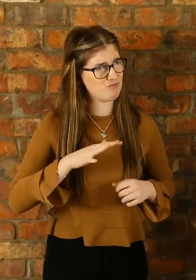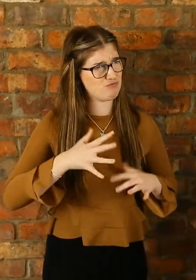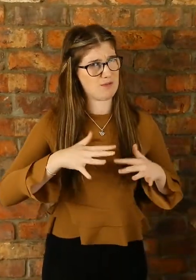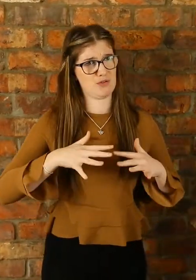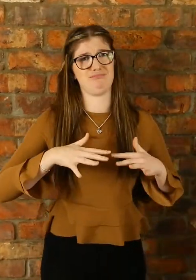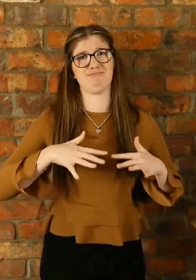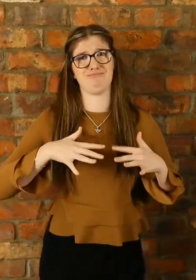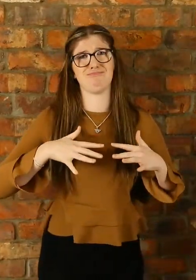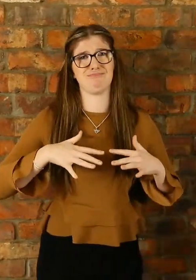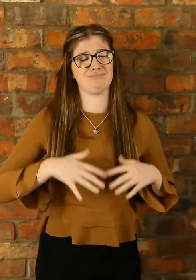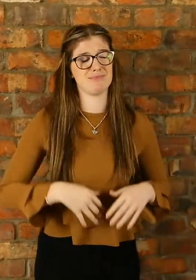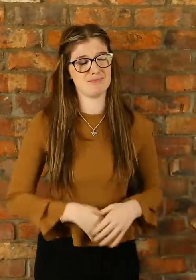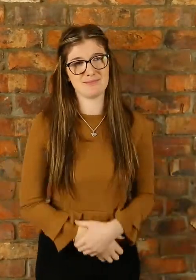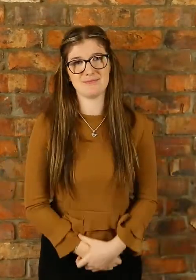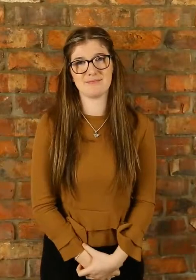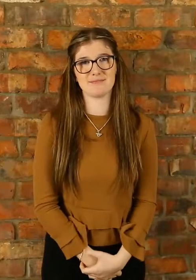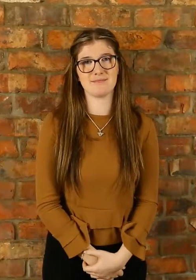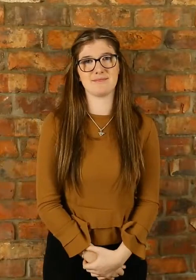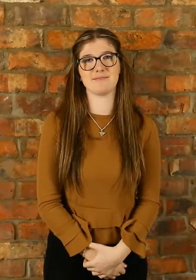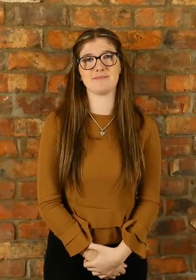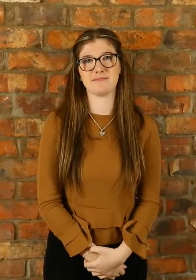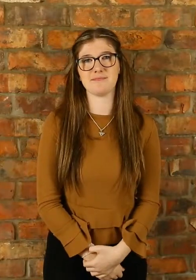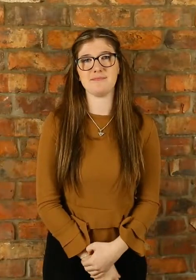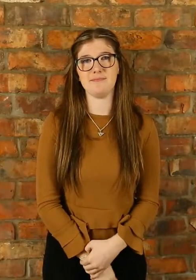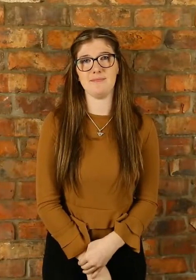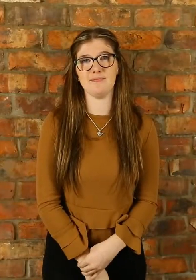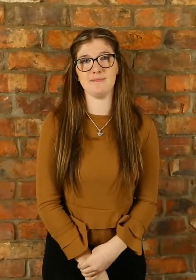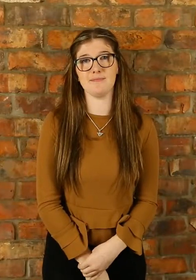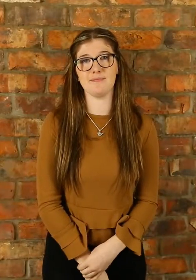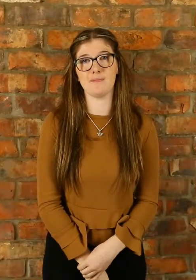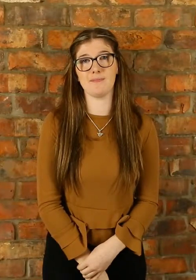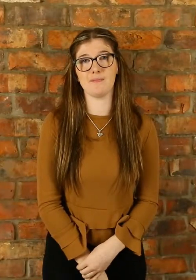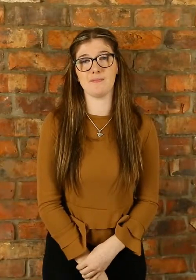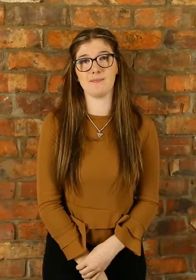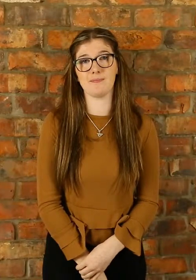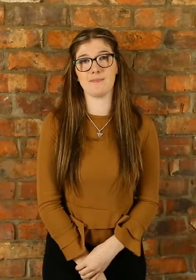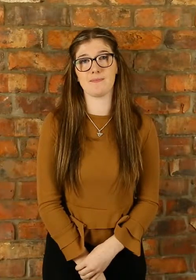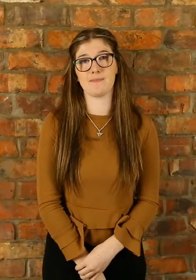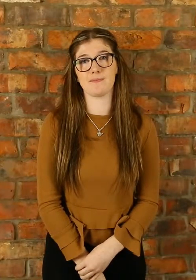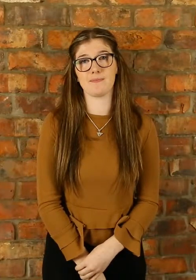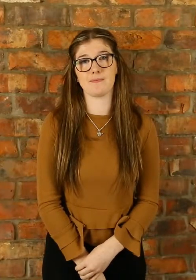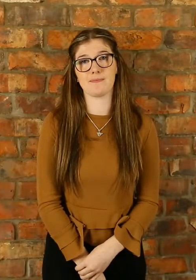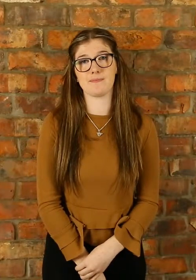Number 4, feeling the vibrations from banging on the floor or banging on a table.